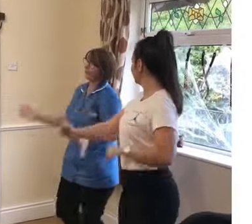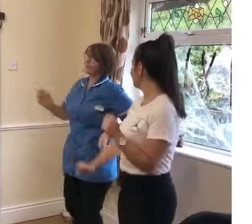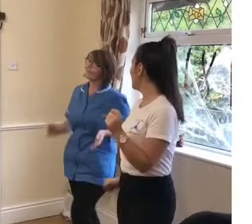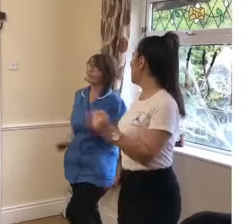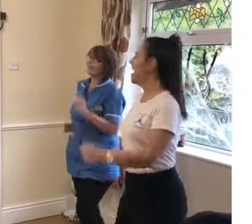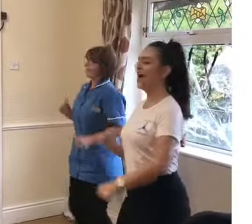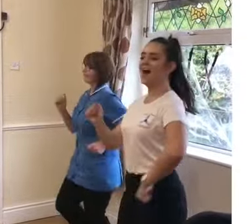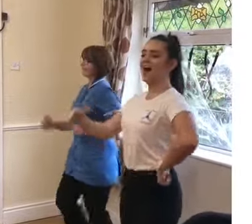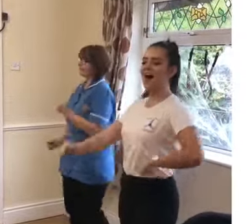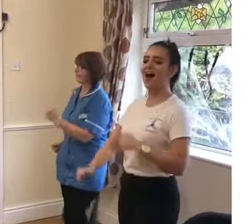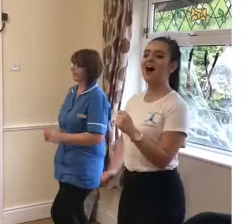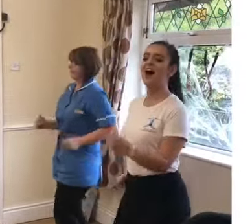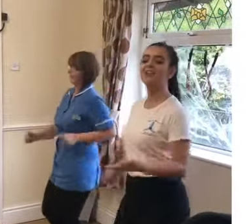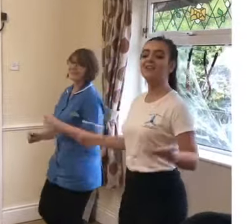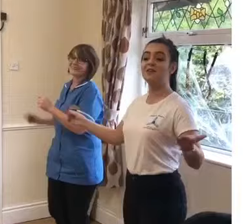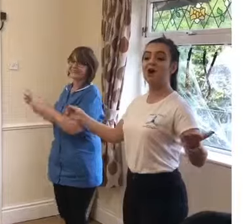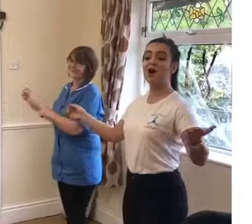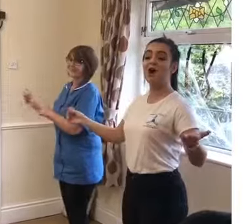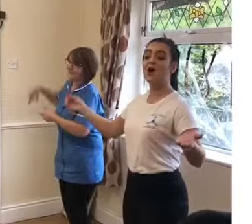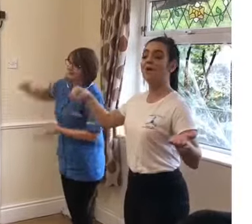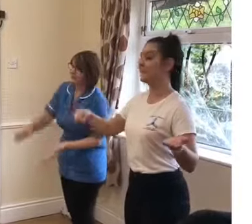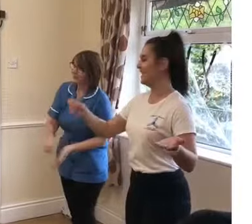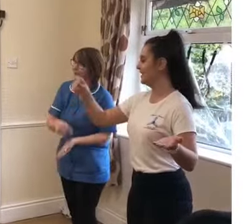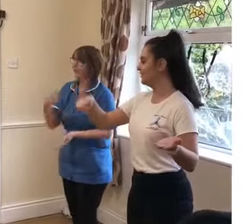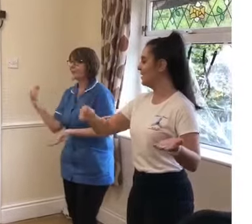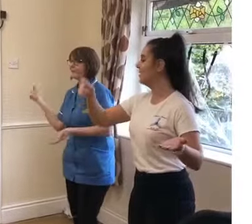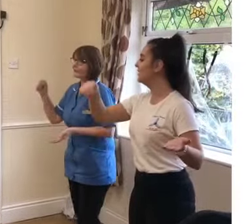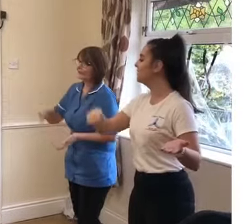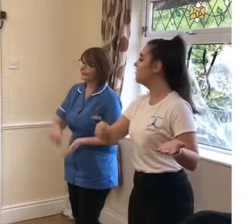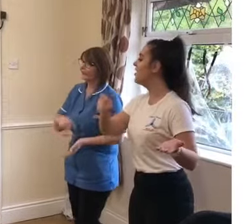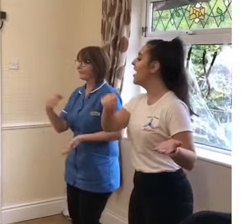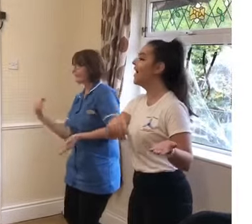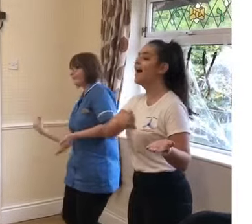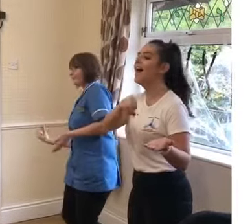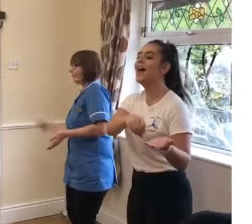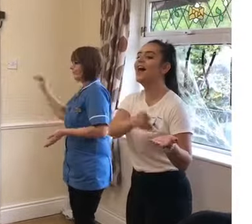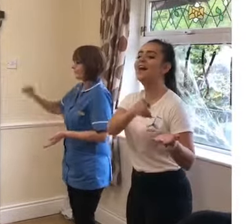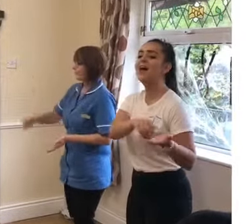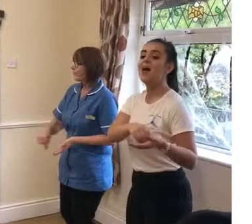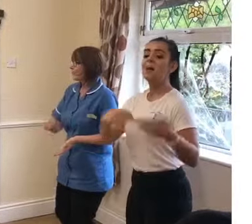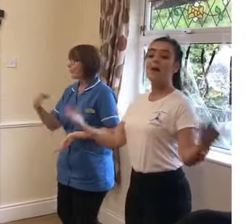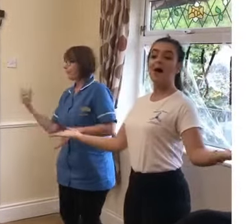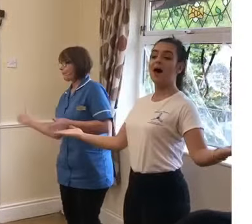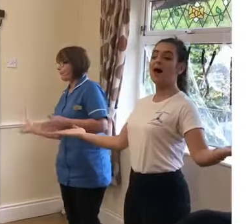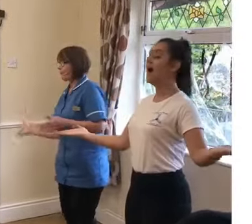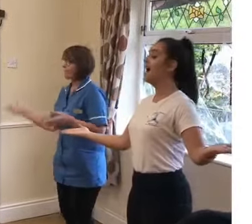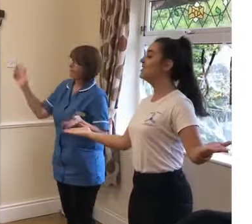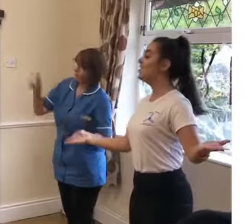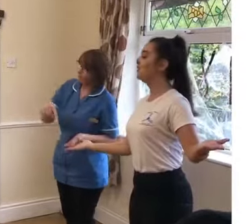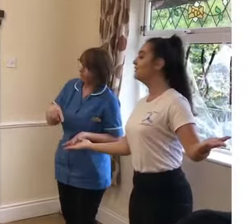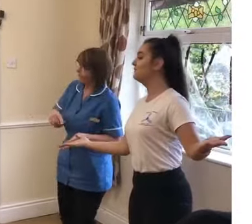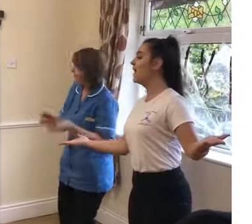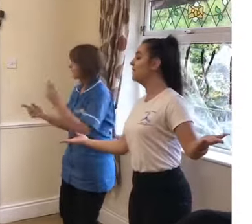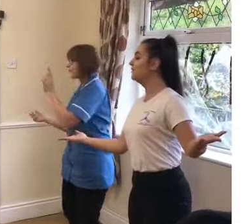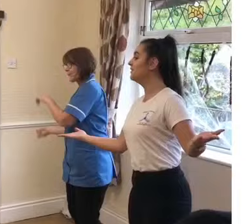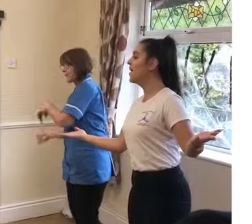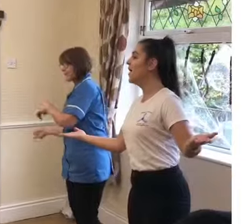to run. So, a needle pulling thread. La, a bell to follow so.